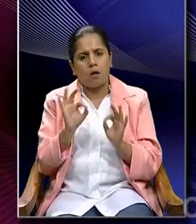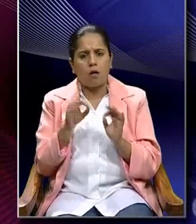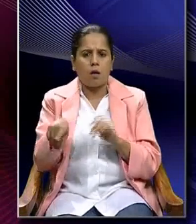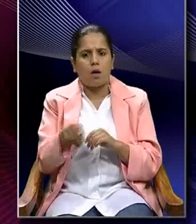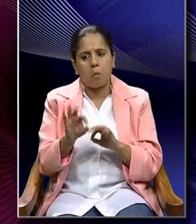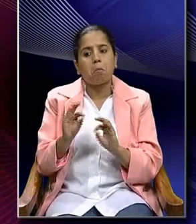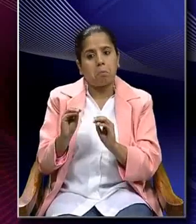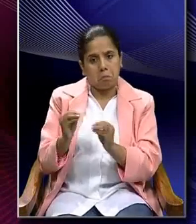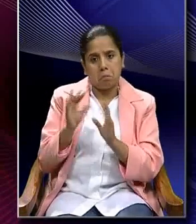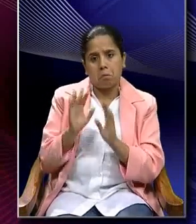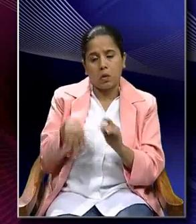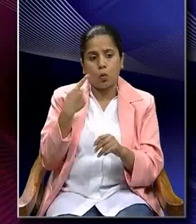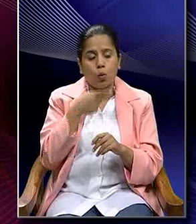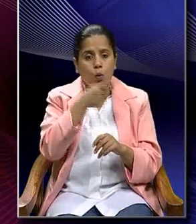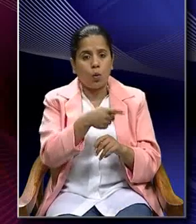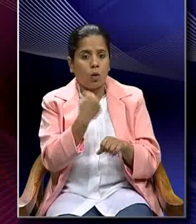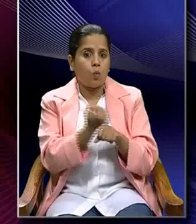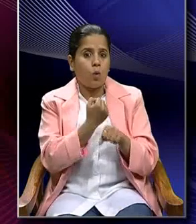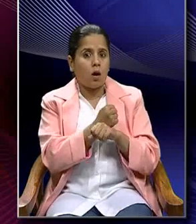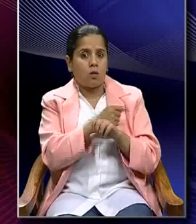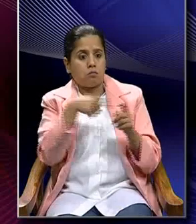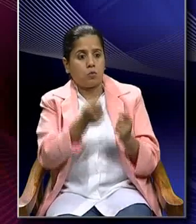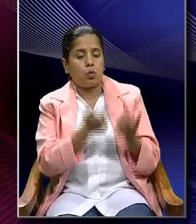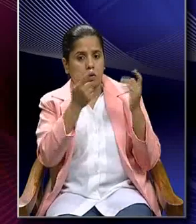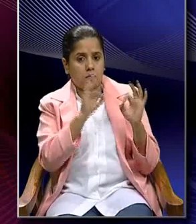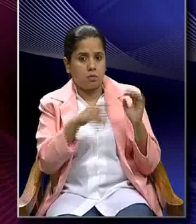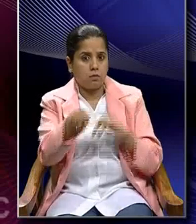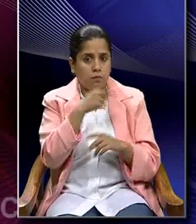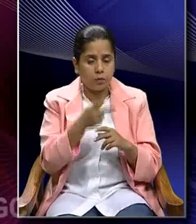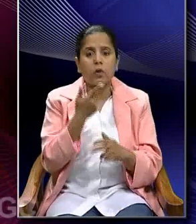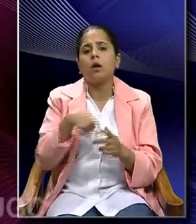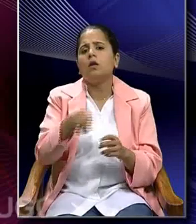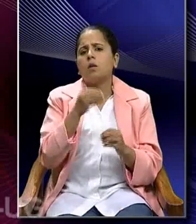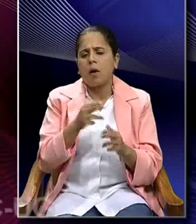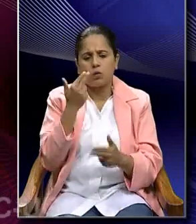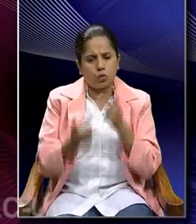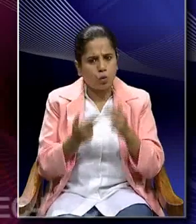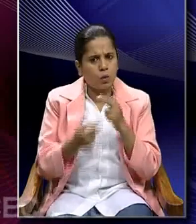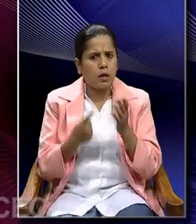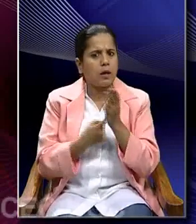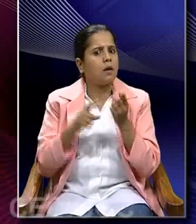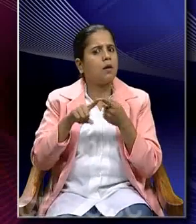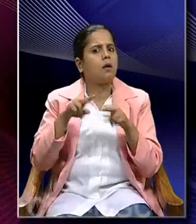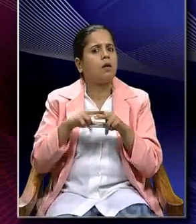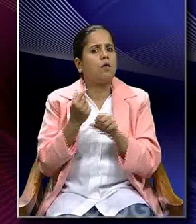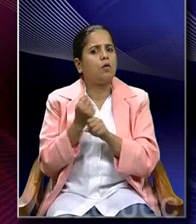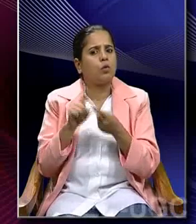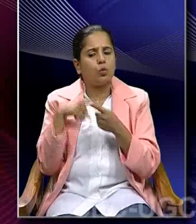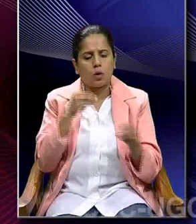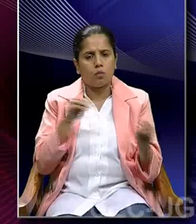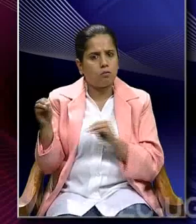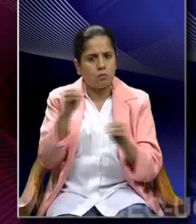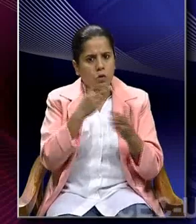than the working class girl. You may have the story of the Syrian refugee being, worse off